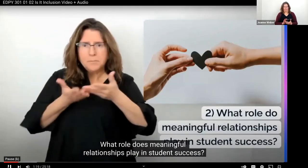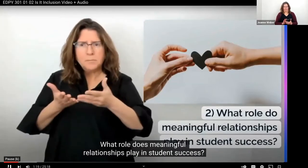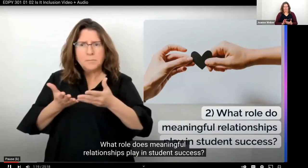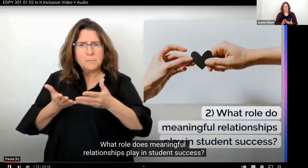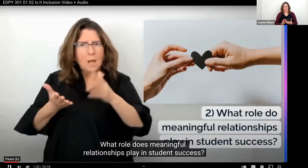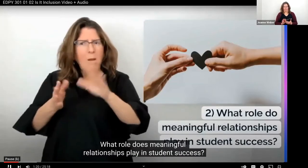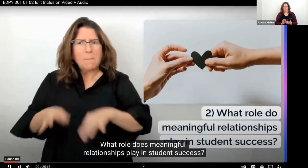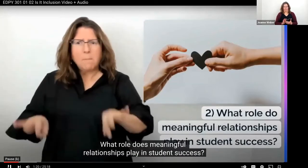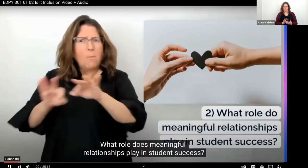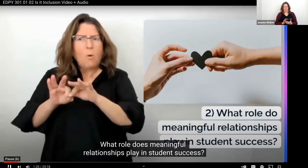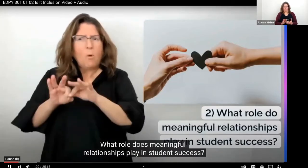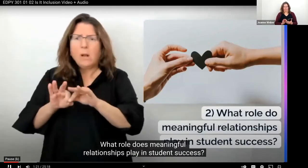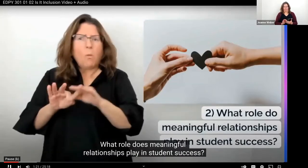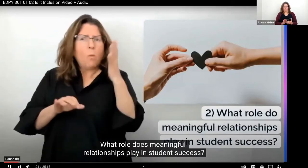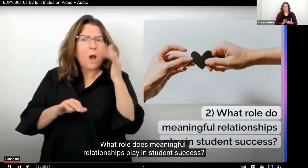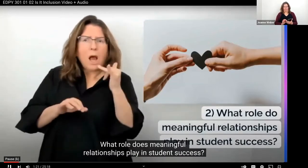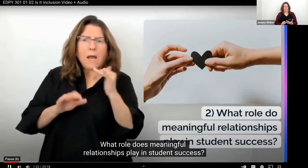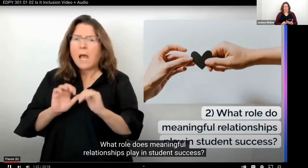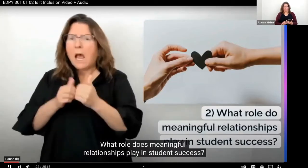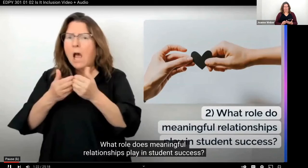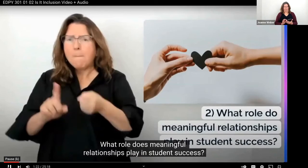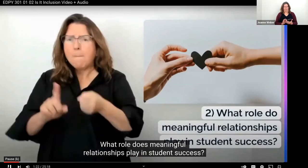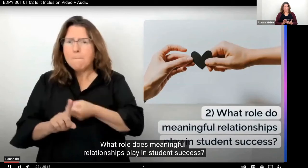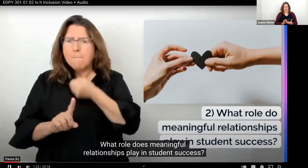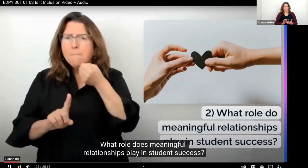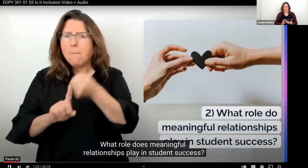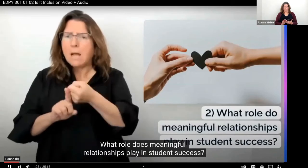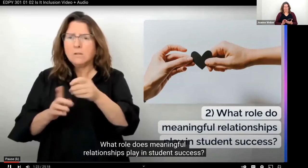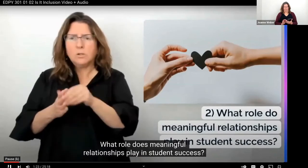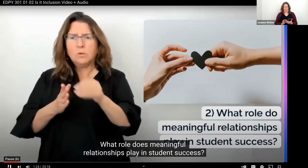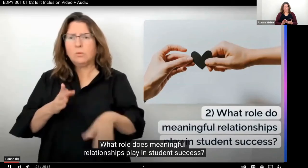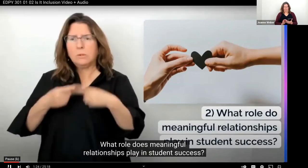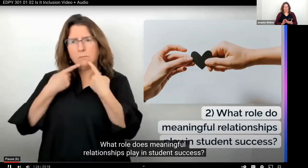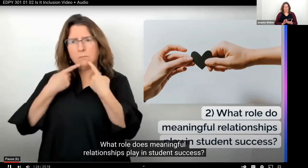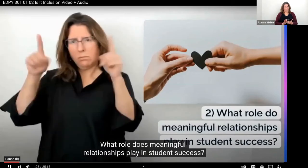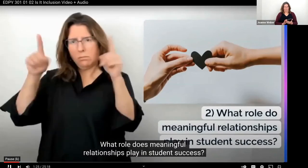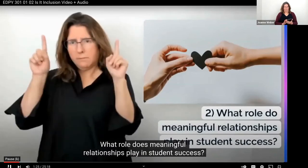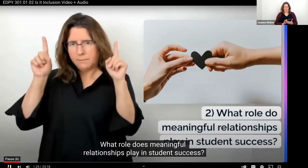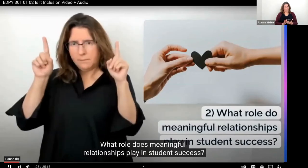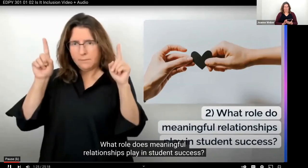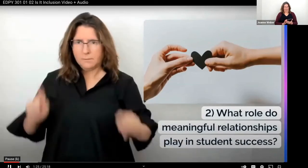what role does meaningful relationships play in student success?